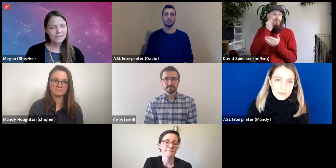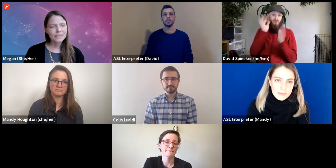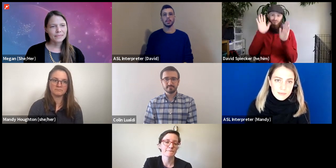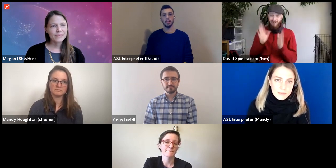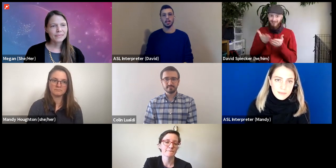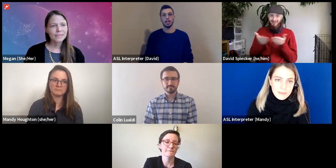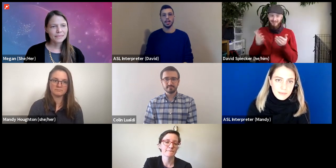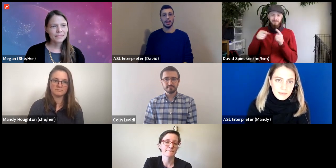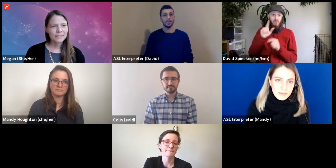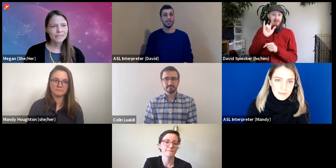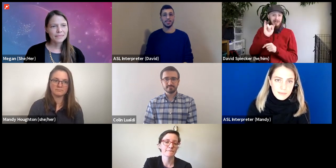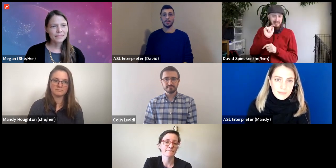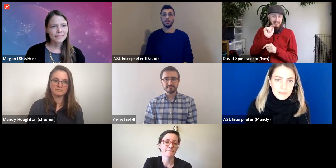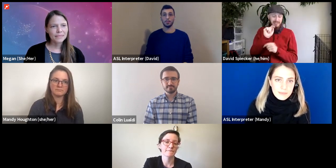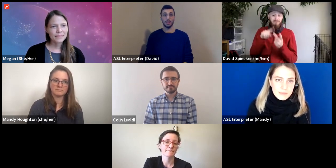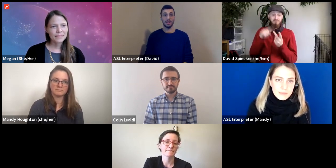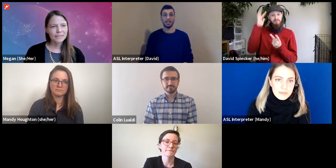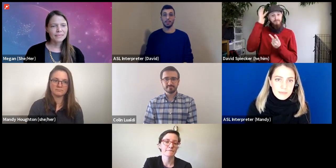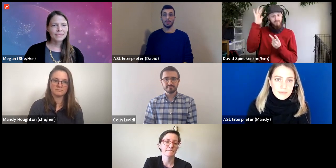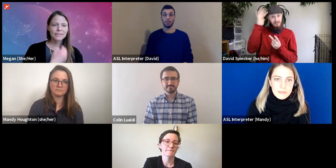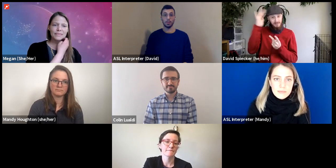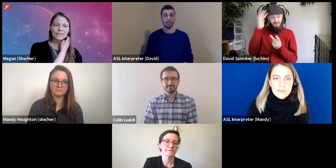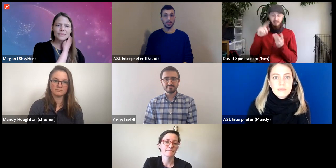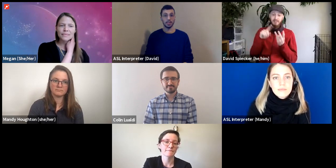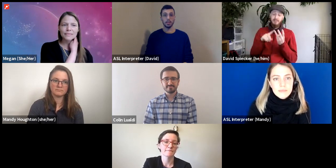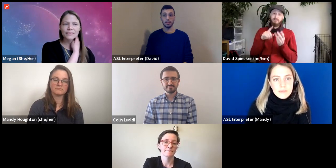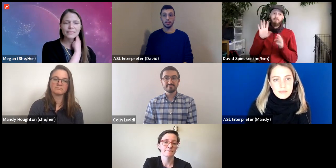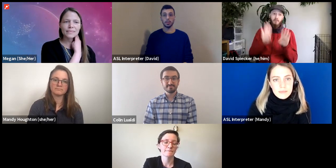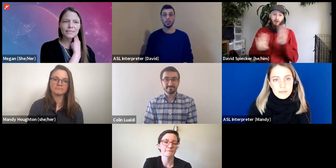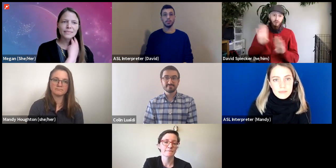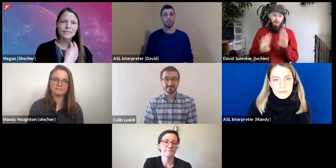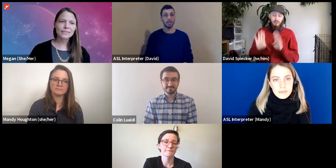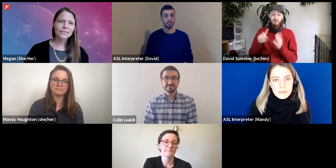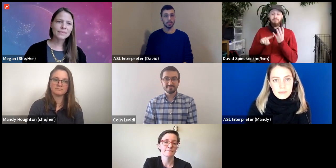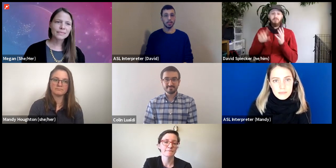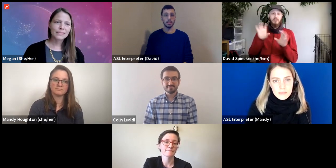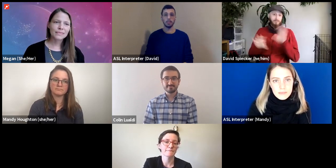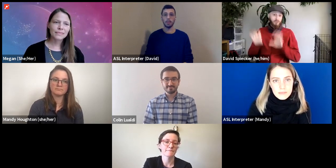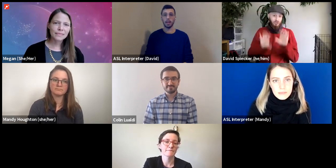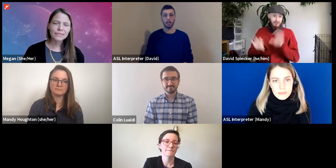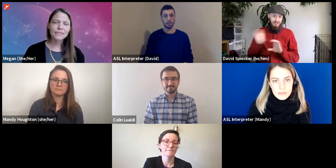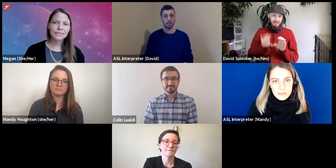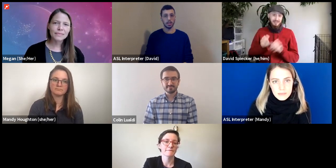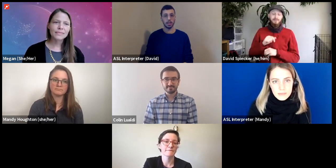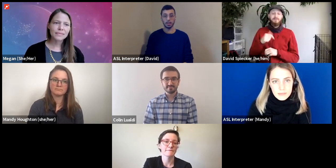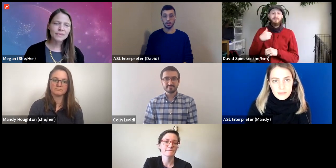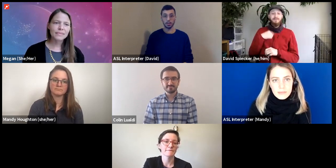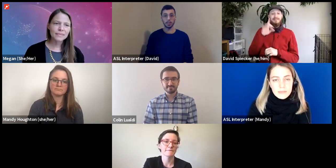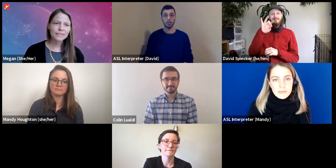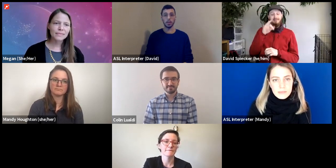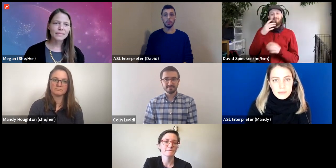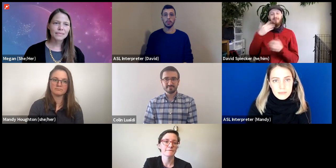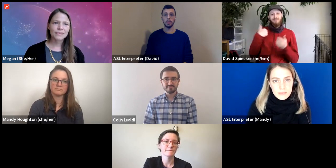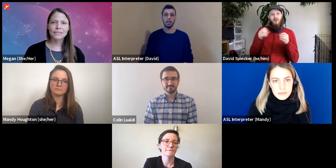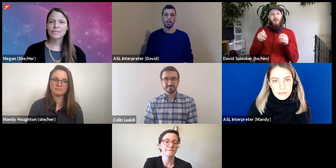expertises. And I've seen some great and really cool things in literature, philosophy, biology, chemistry